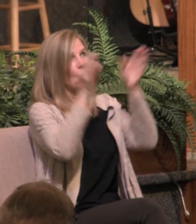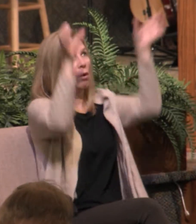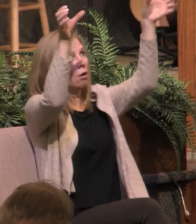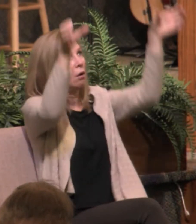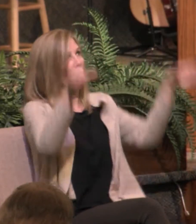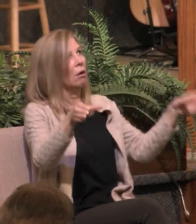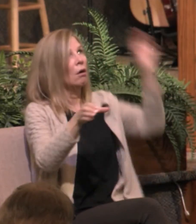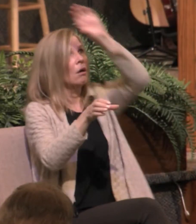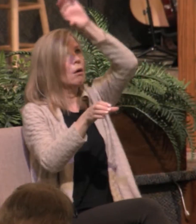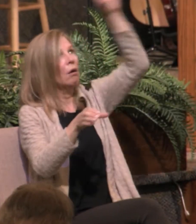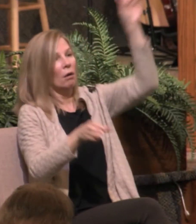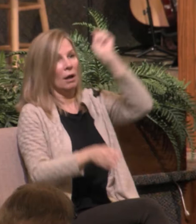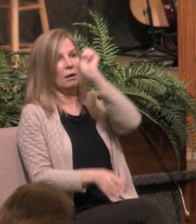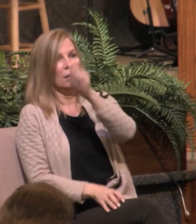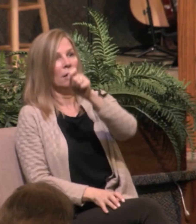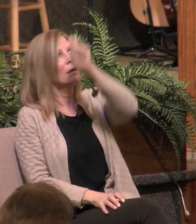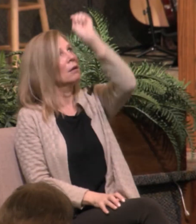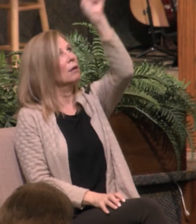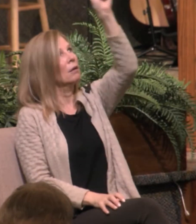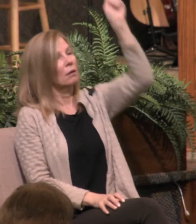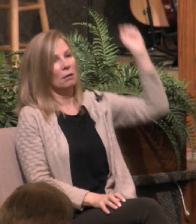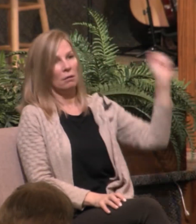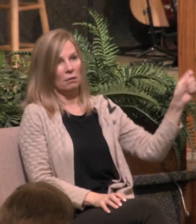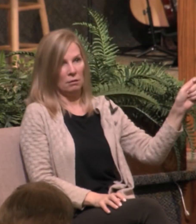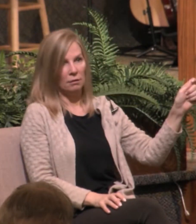of the houses in which they eat it."